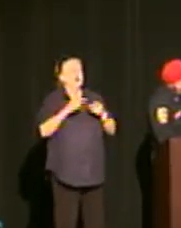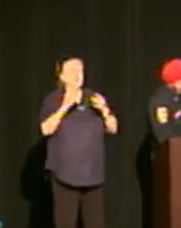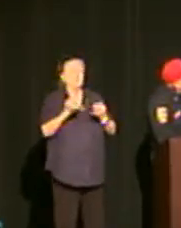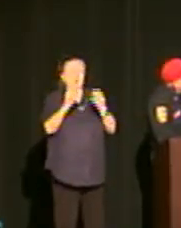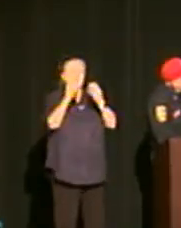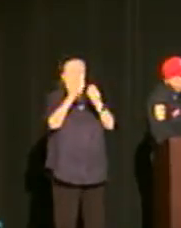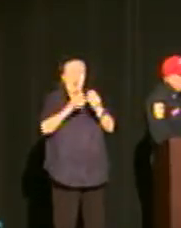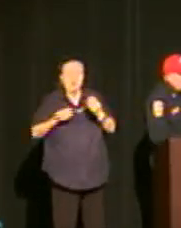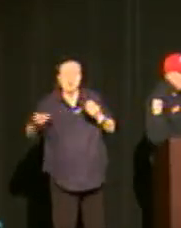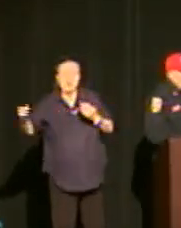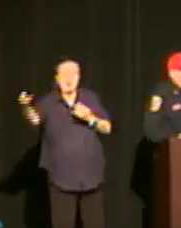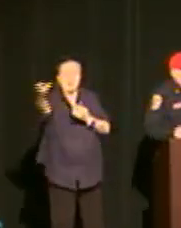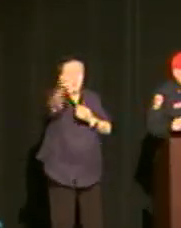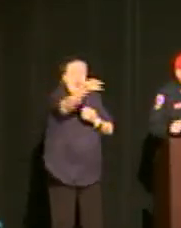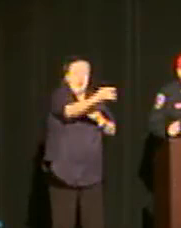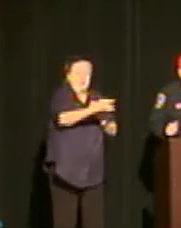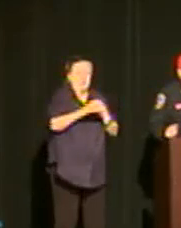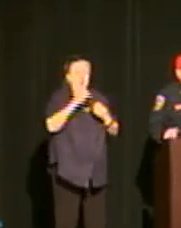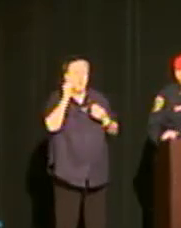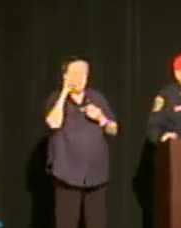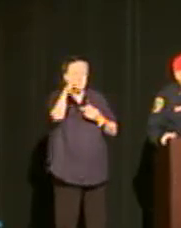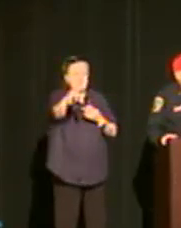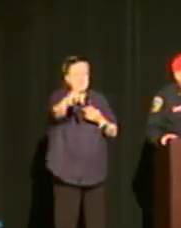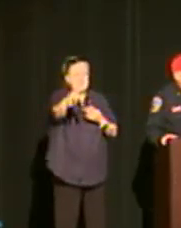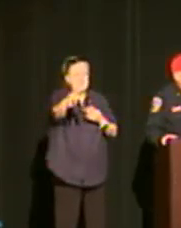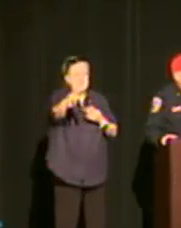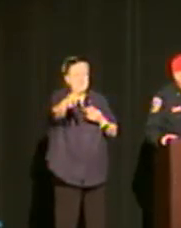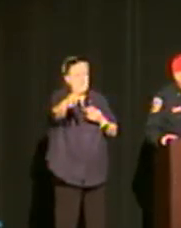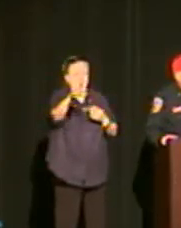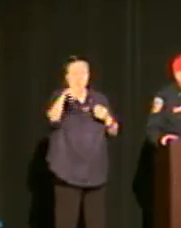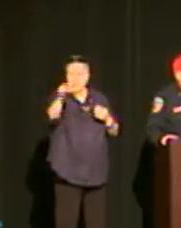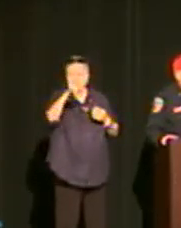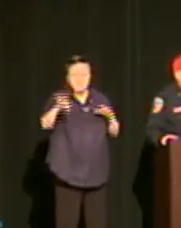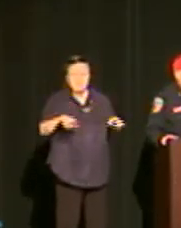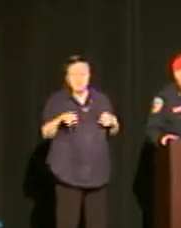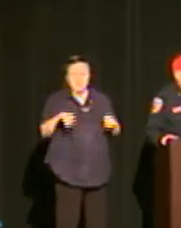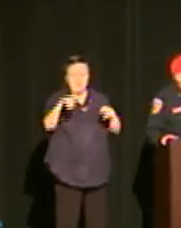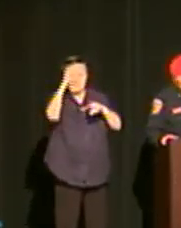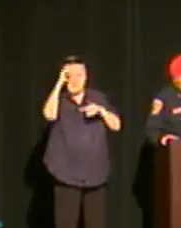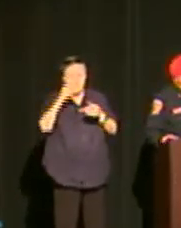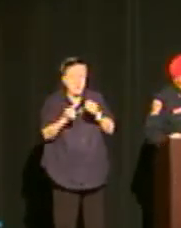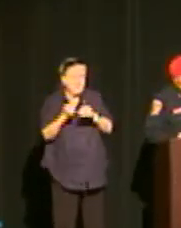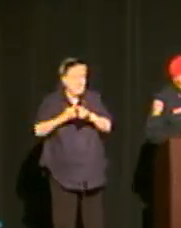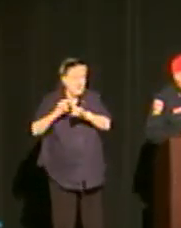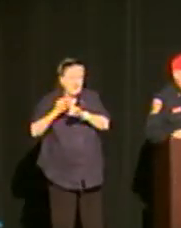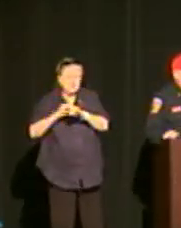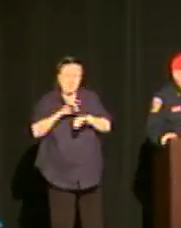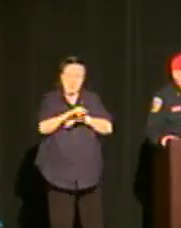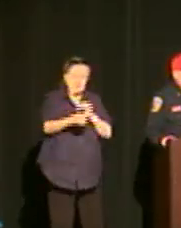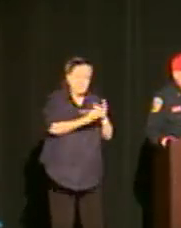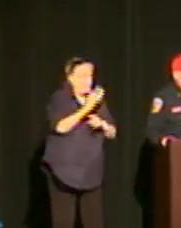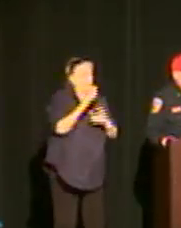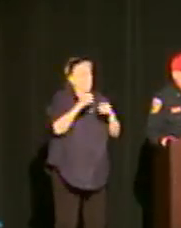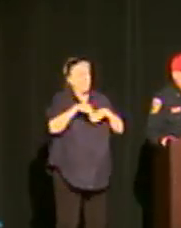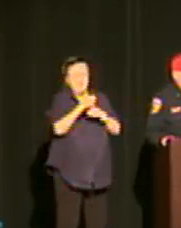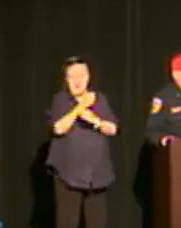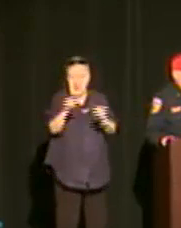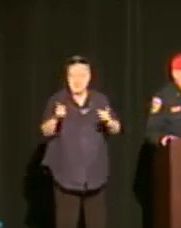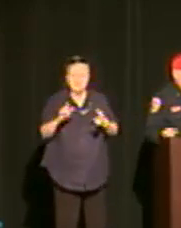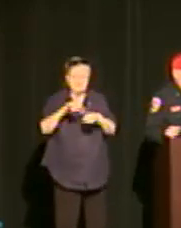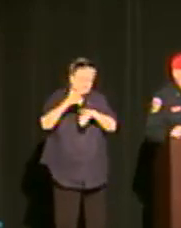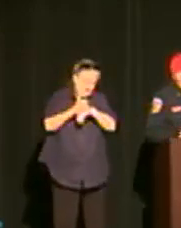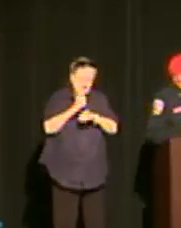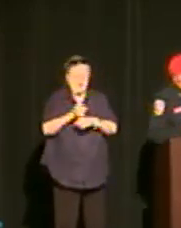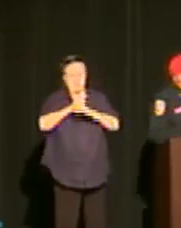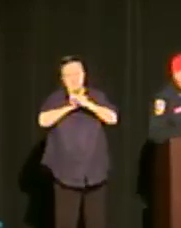way around this home. What you guys do during the summer months and early spring by being able to provide defensible space for